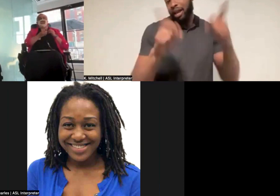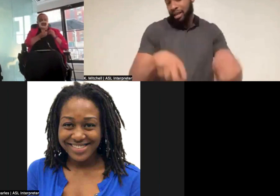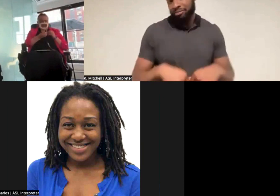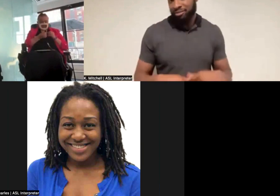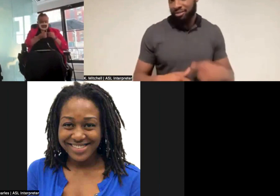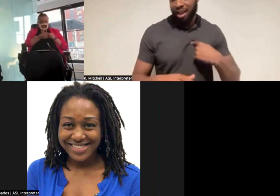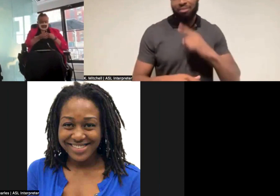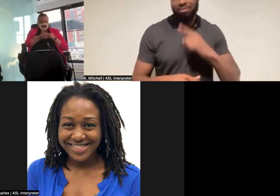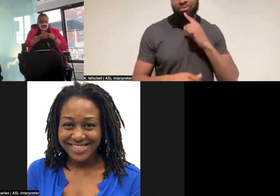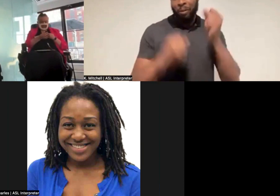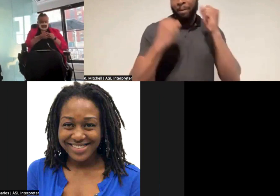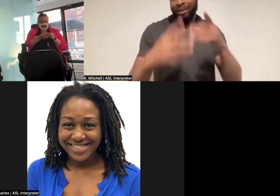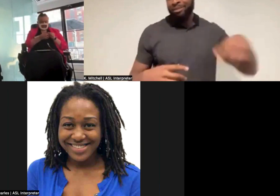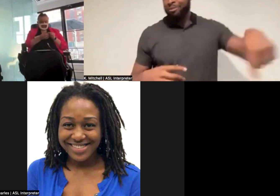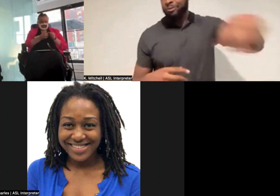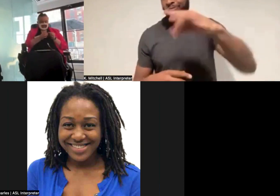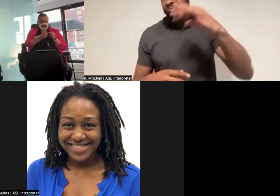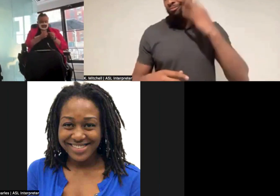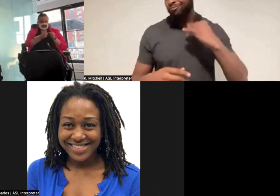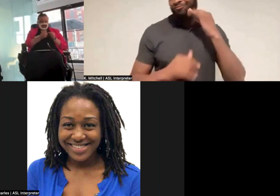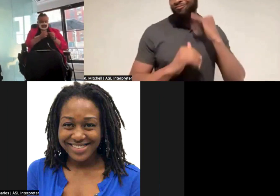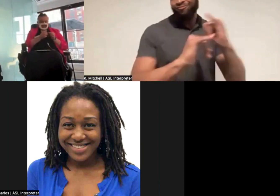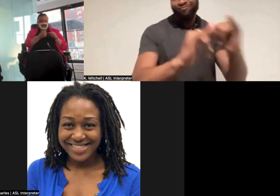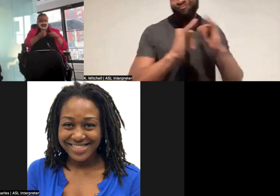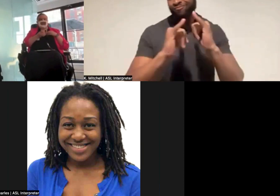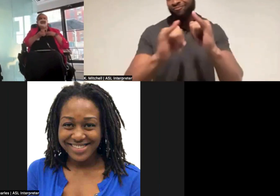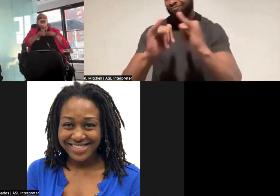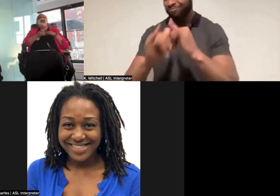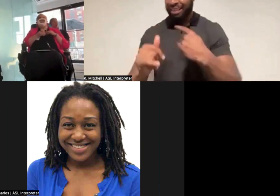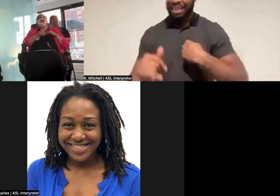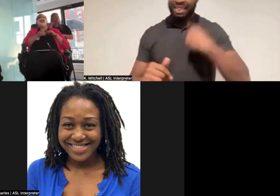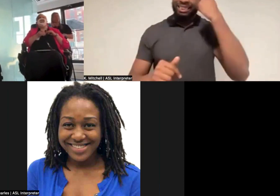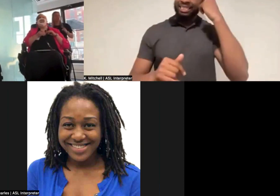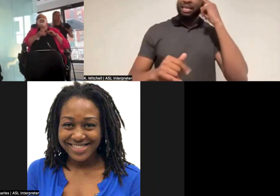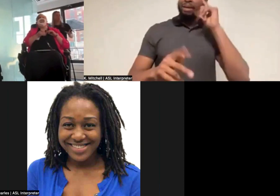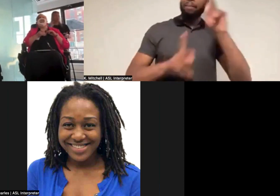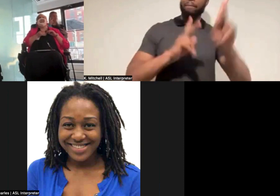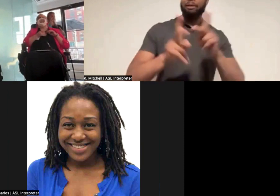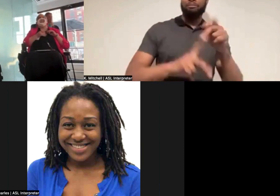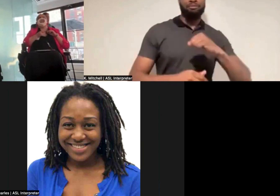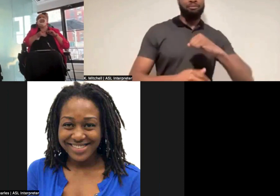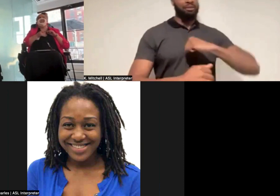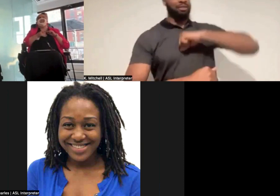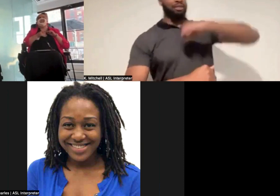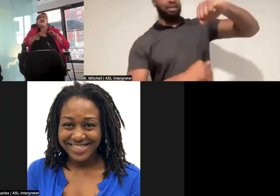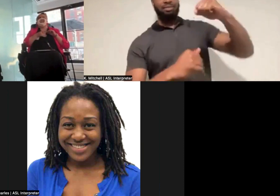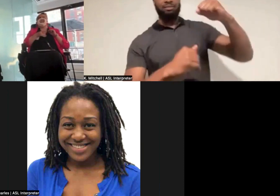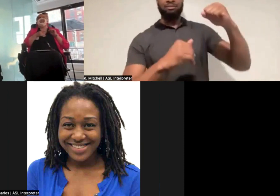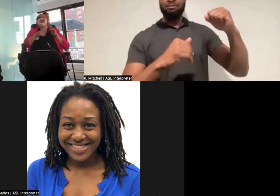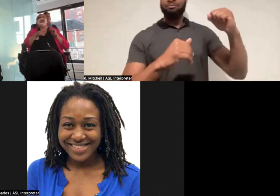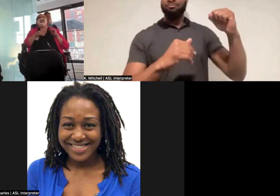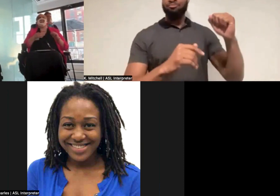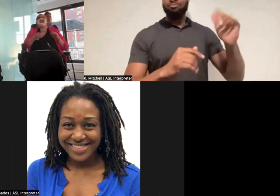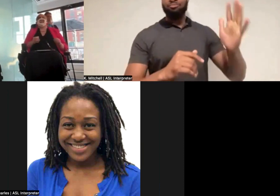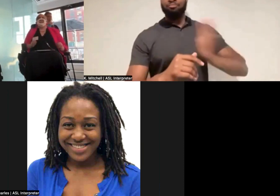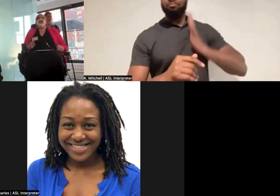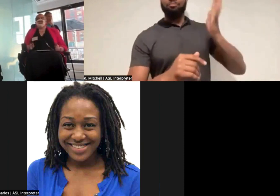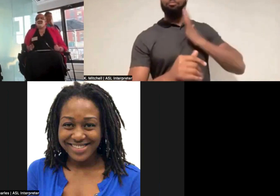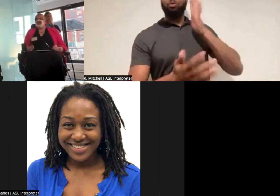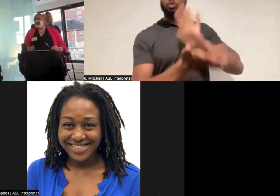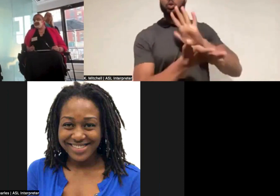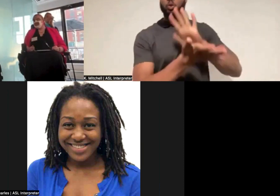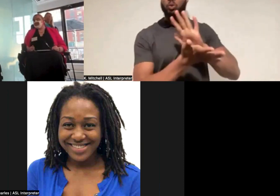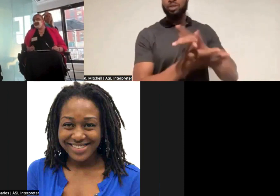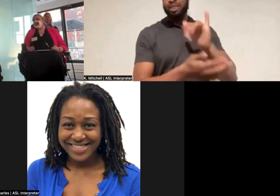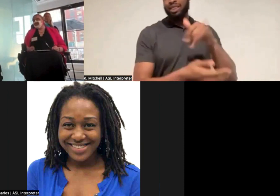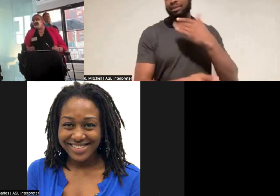have experienced it. I think that's horrible and that's wrong, and to turn away from the pursuit of justice because there's